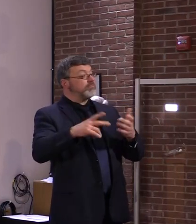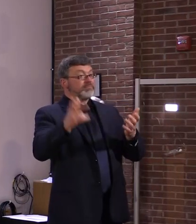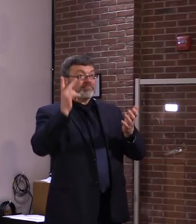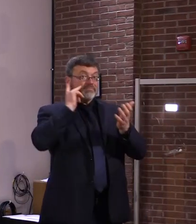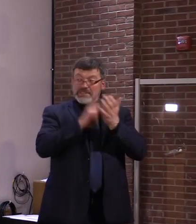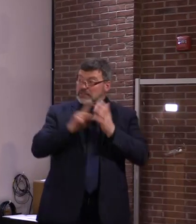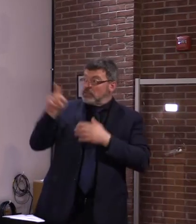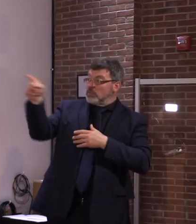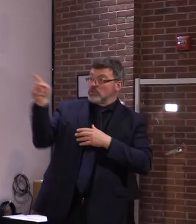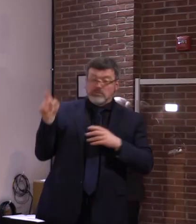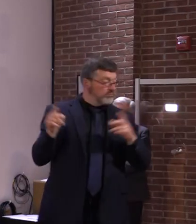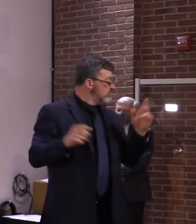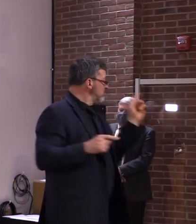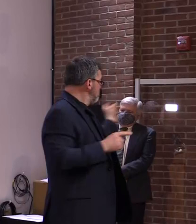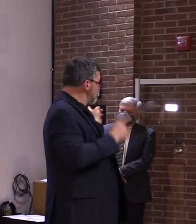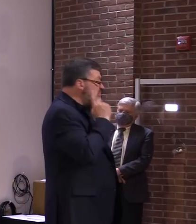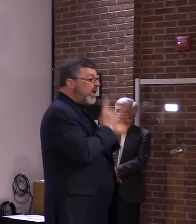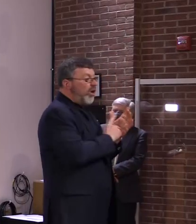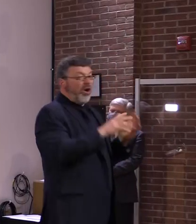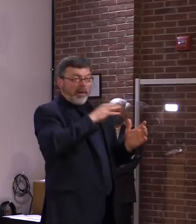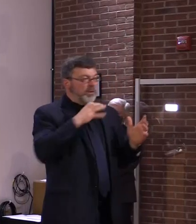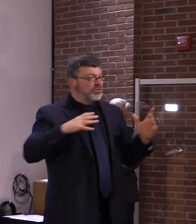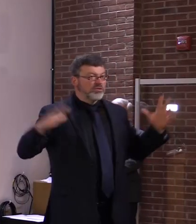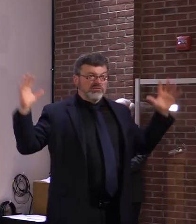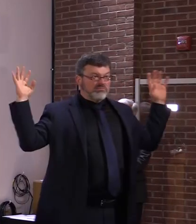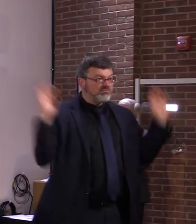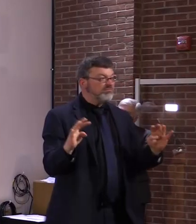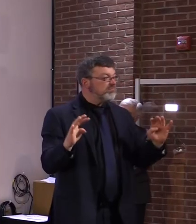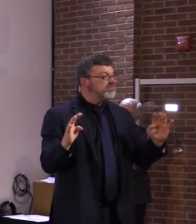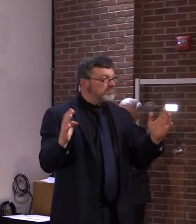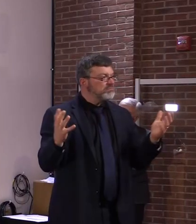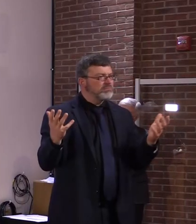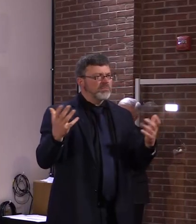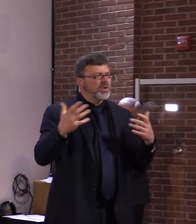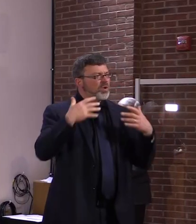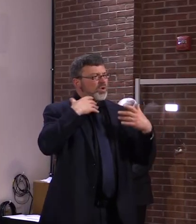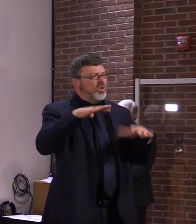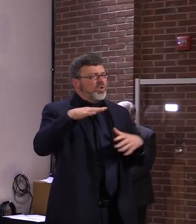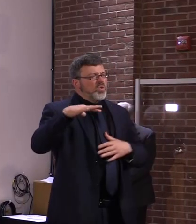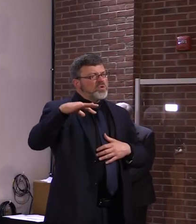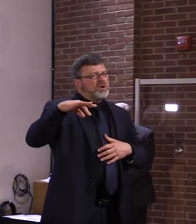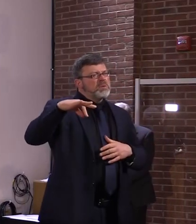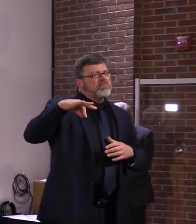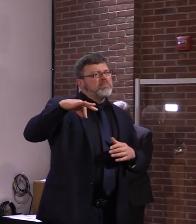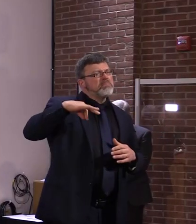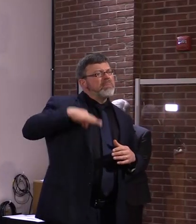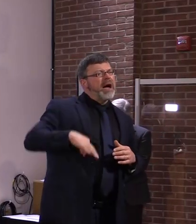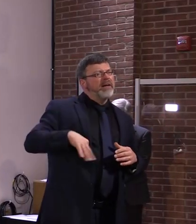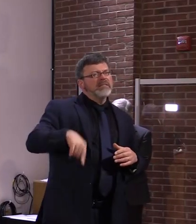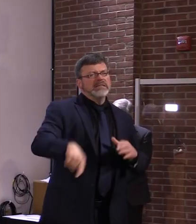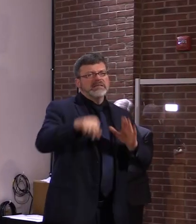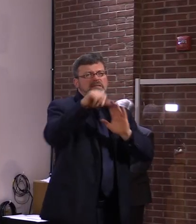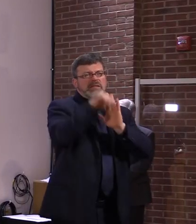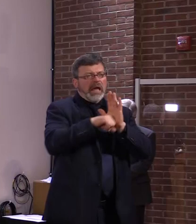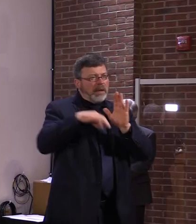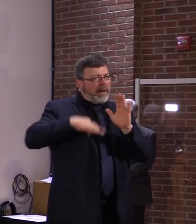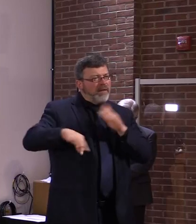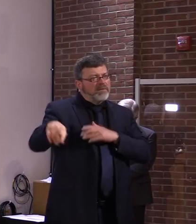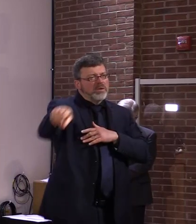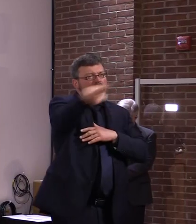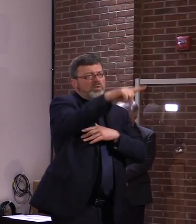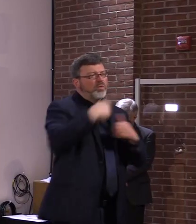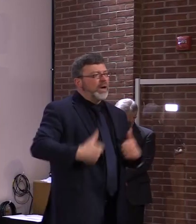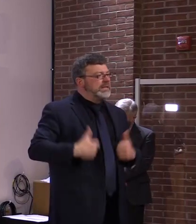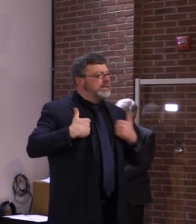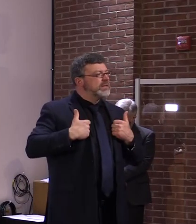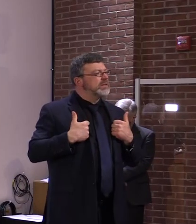for them, as well as for the listeners, to hear you know, their answers, what they're doing, and say it